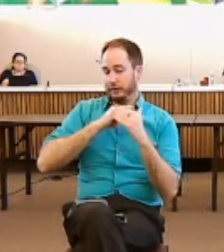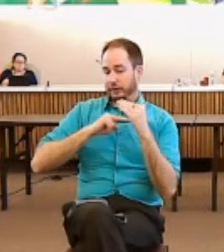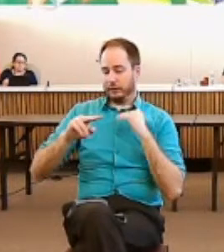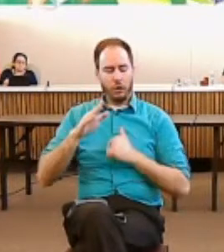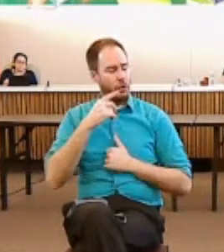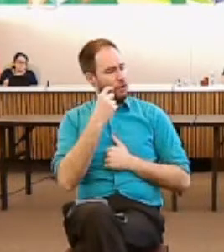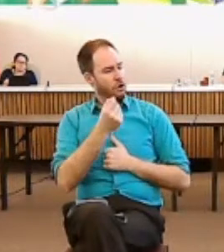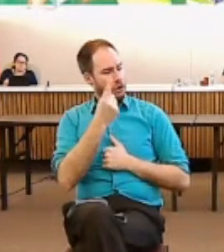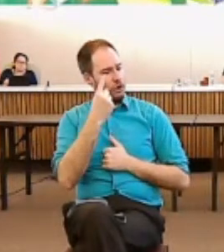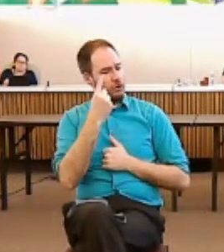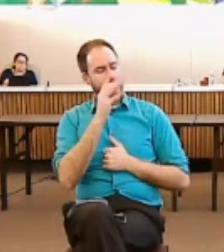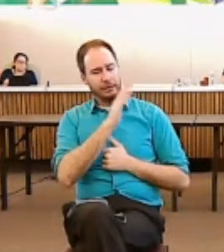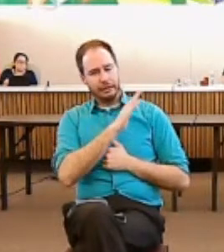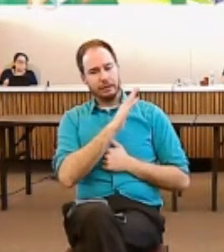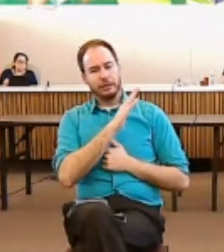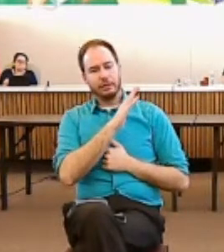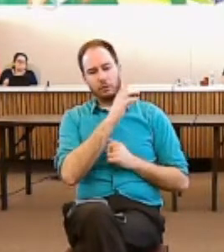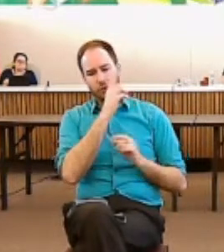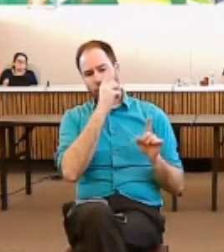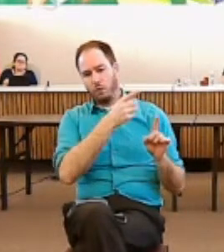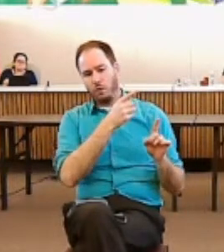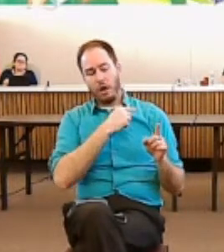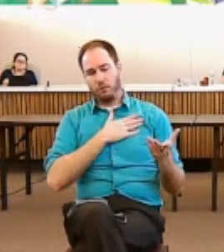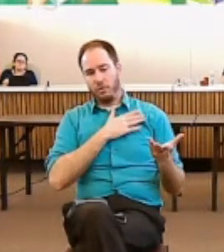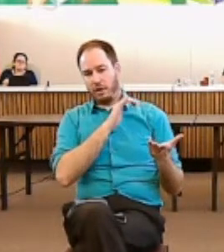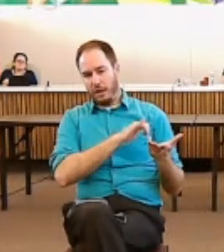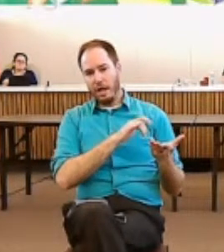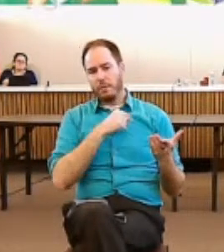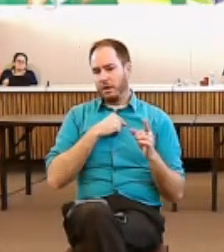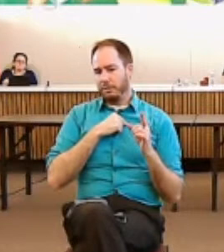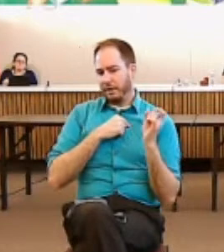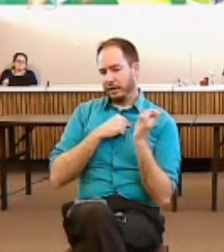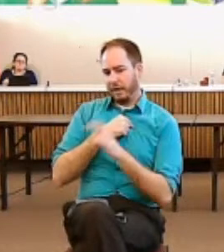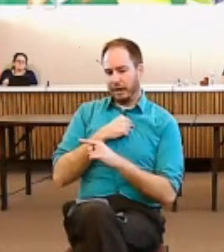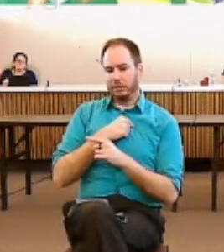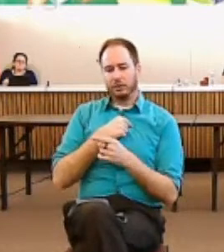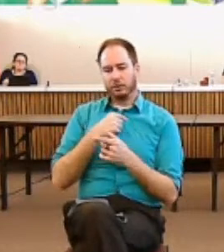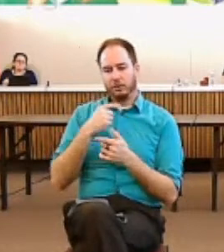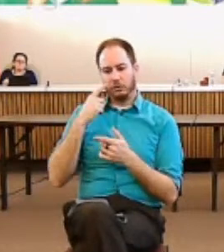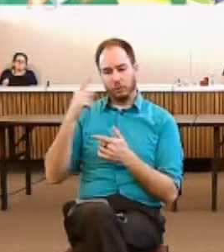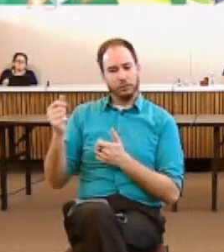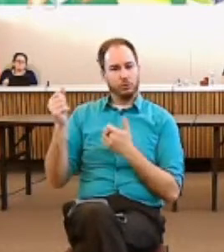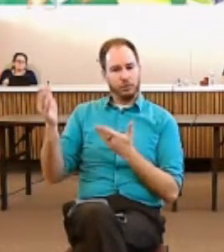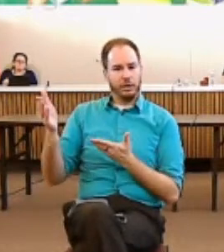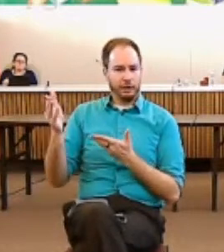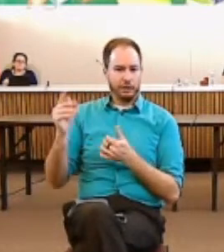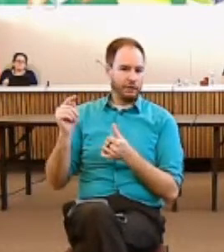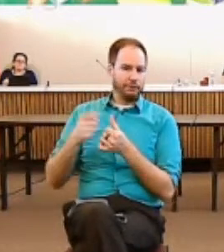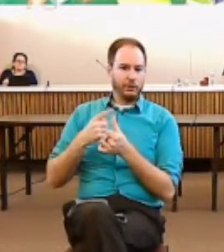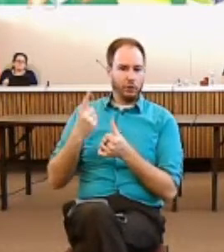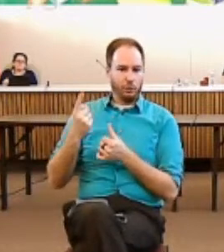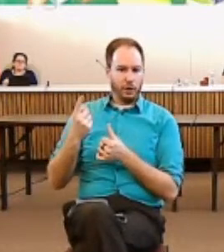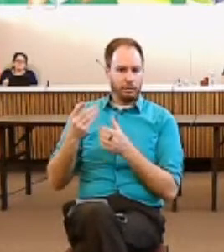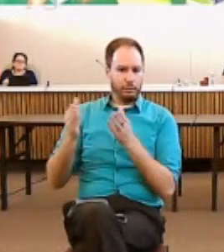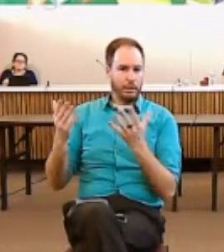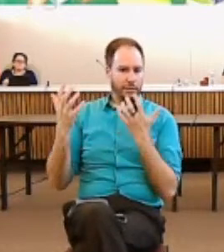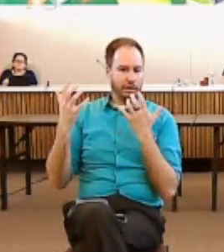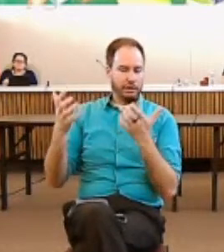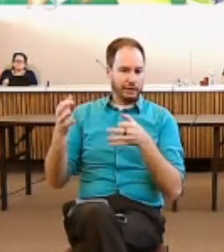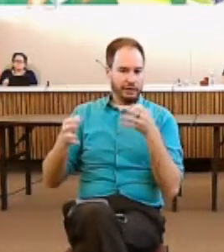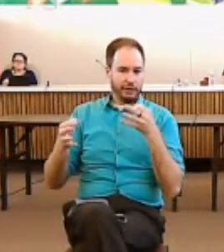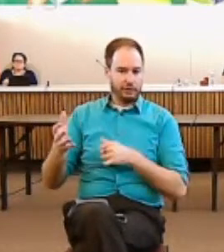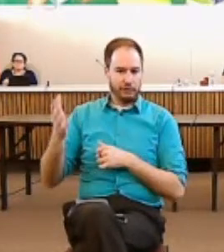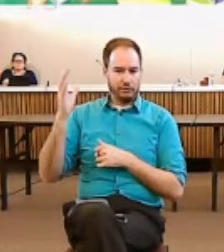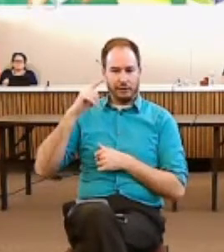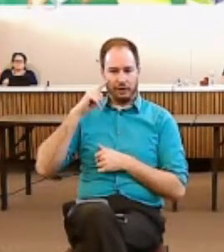I understand. Excuse me. I understand that, and I appreciate it. When this was presented at the first public hearing, I